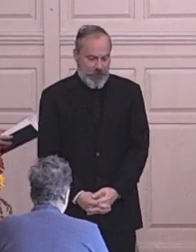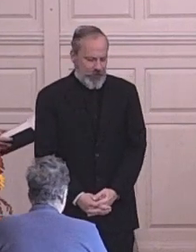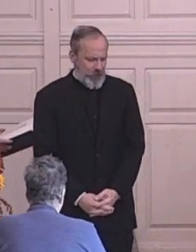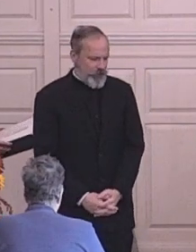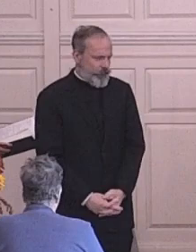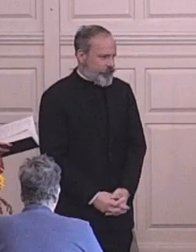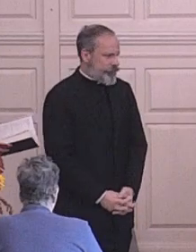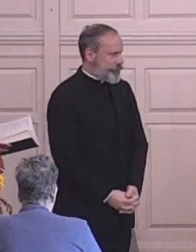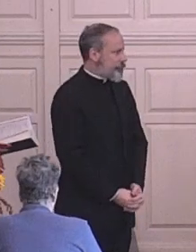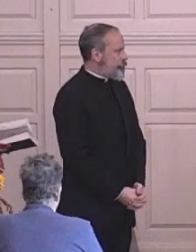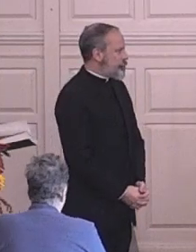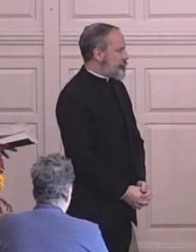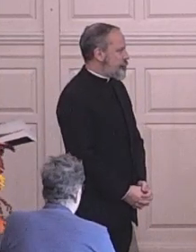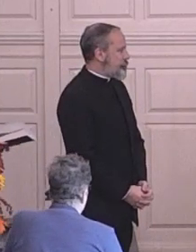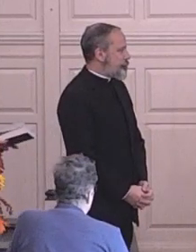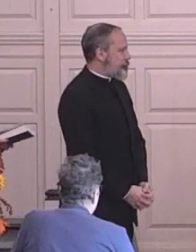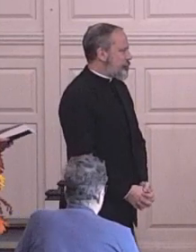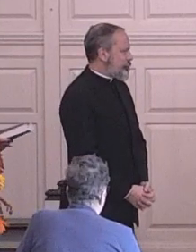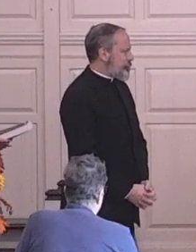Amen.